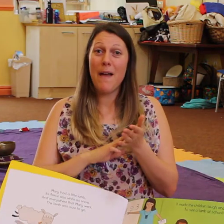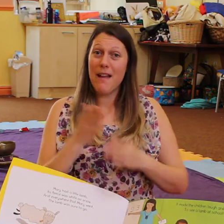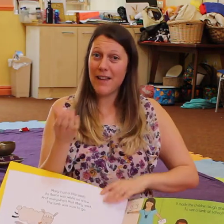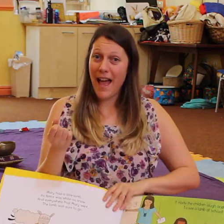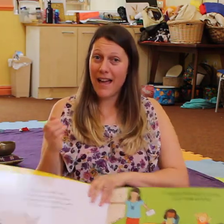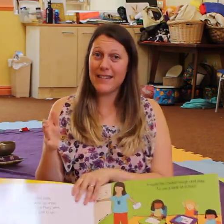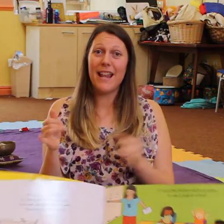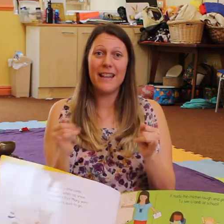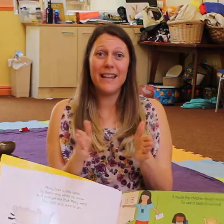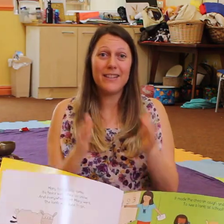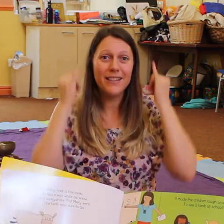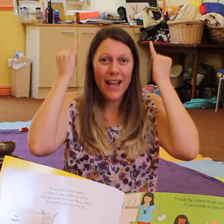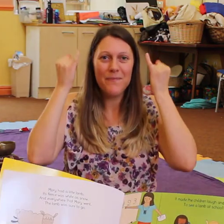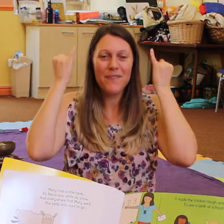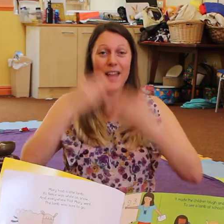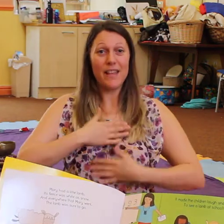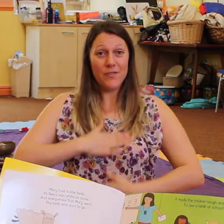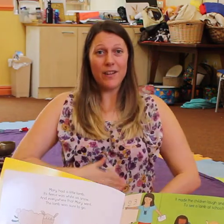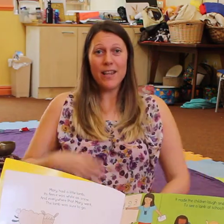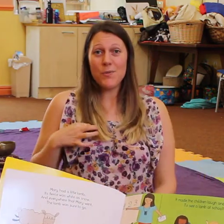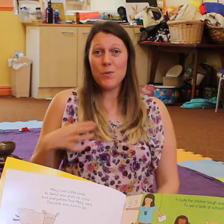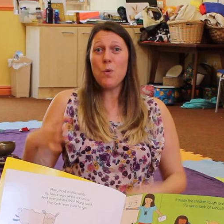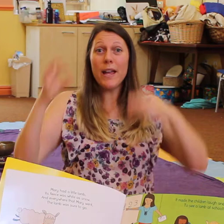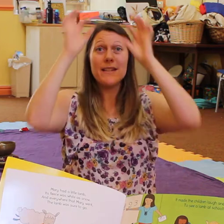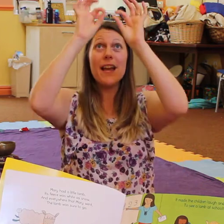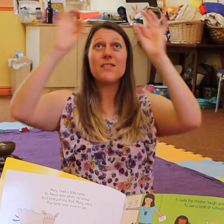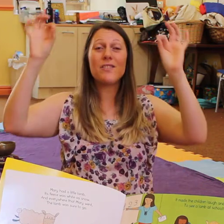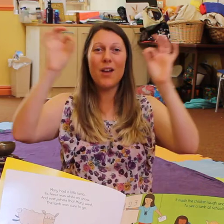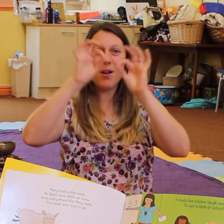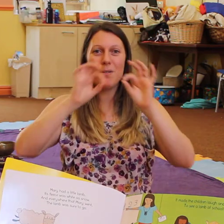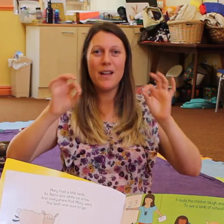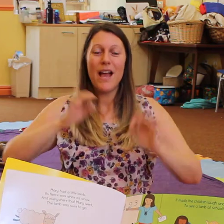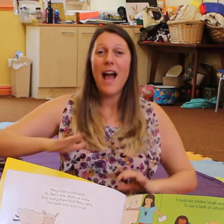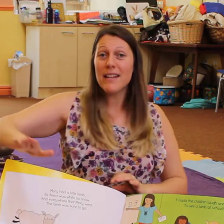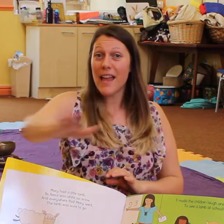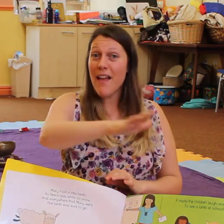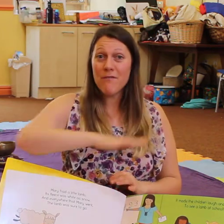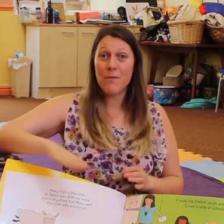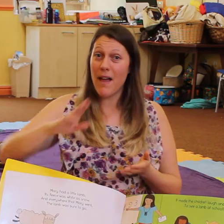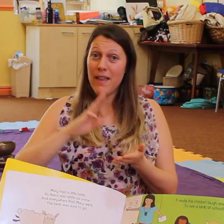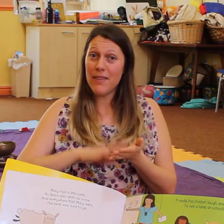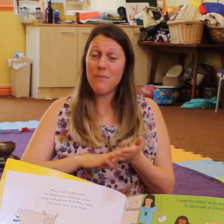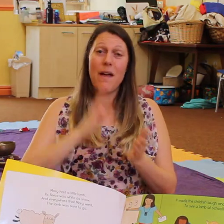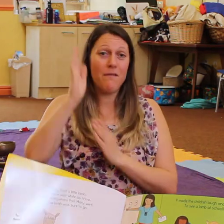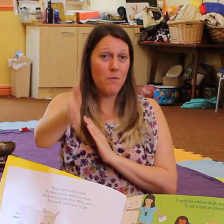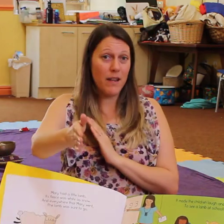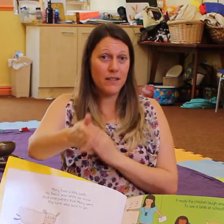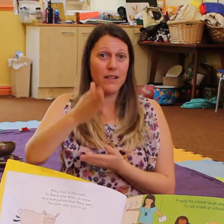Mary had a little lamb. Its fleece was white as snow. And everywhere that Mary went,